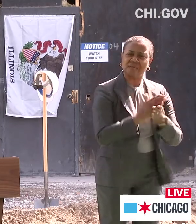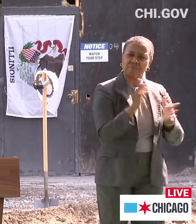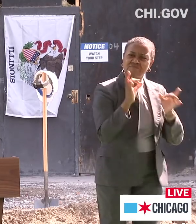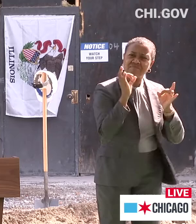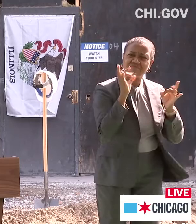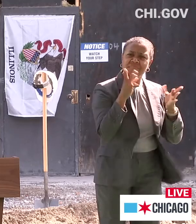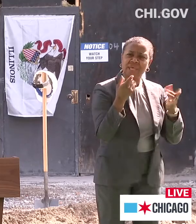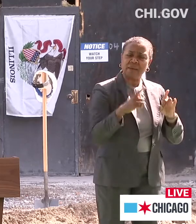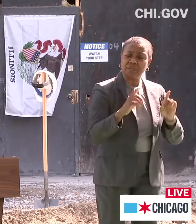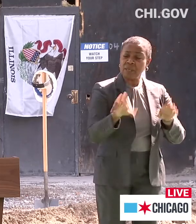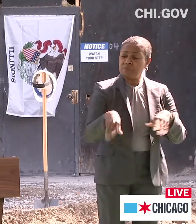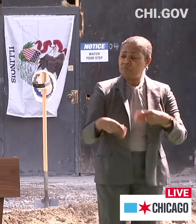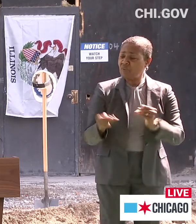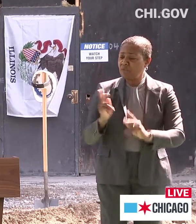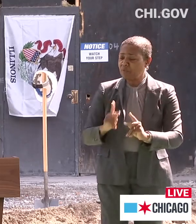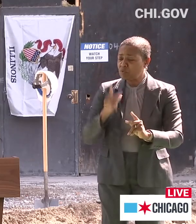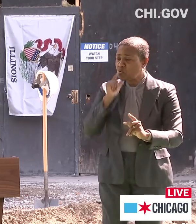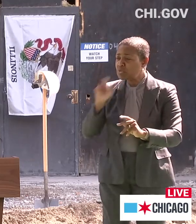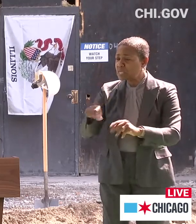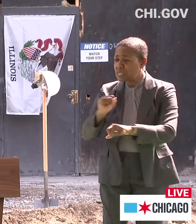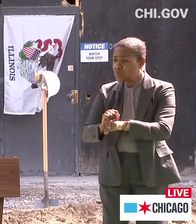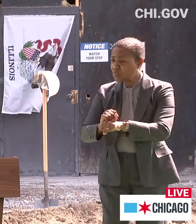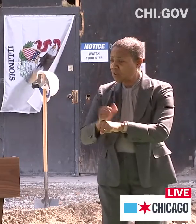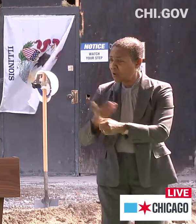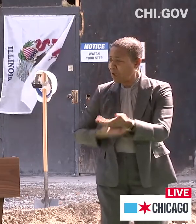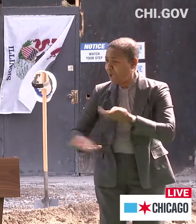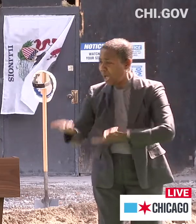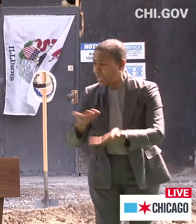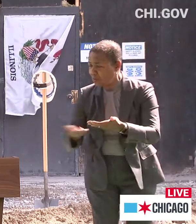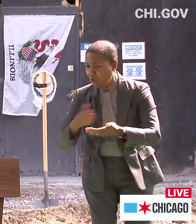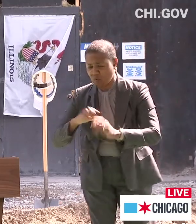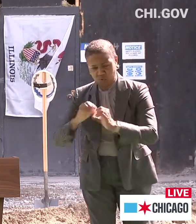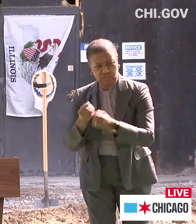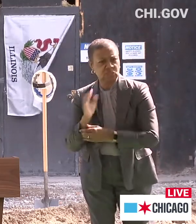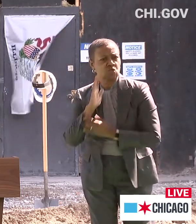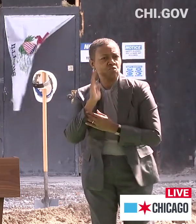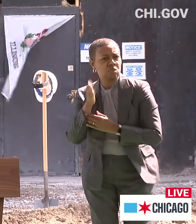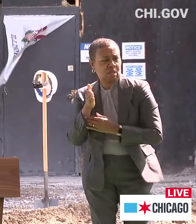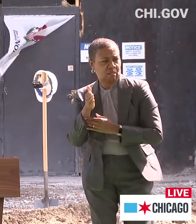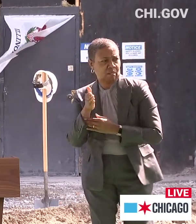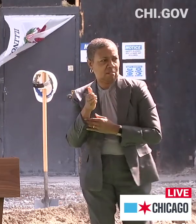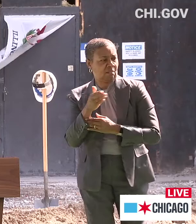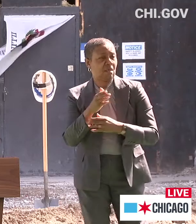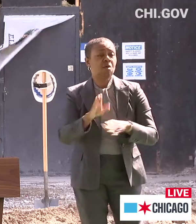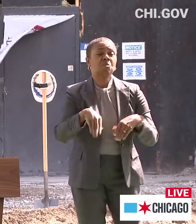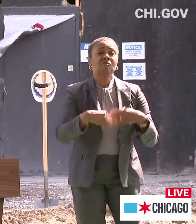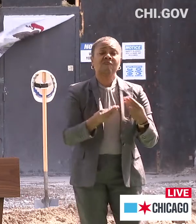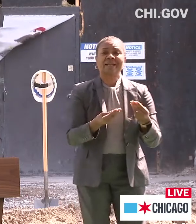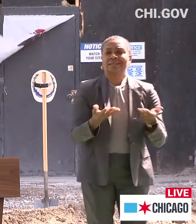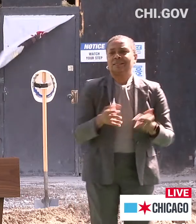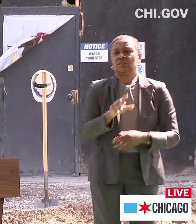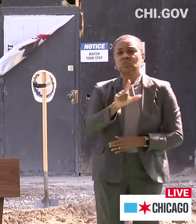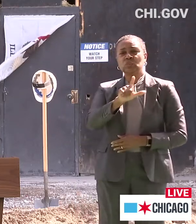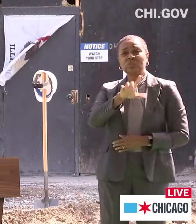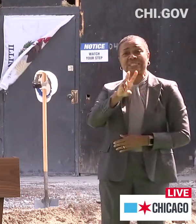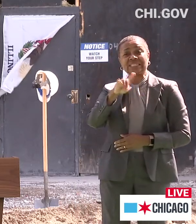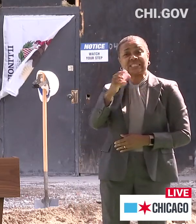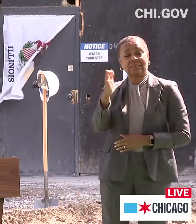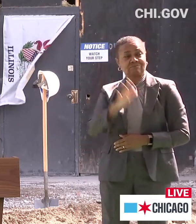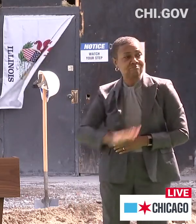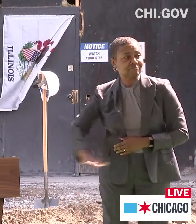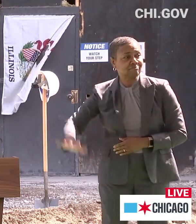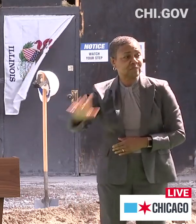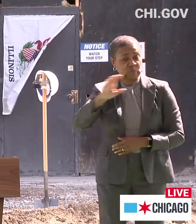We provide jobs for young men and women, and that's what our organization is doing. We've provided nearly 26 jobs throughout the